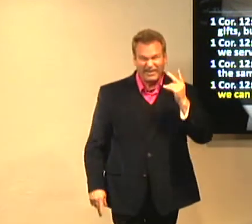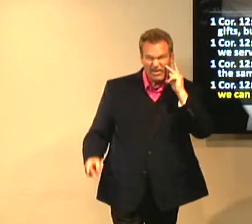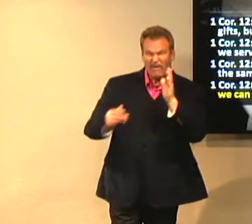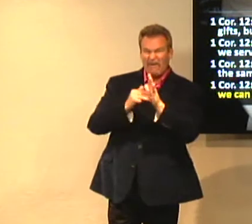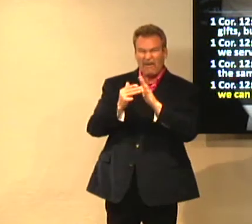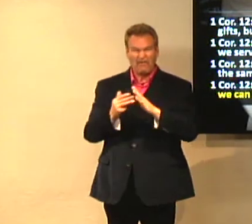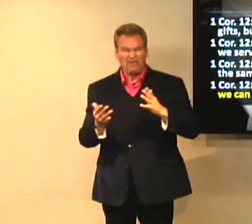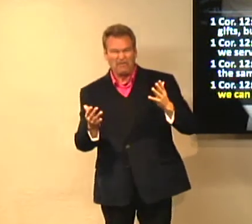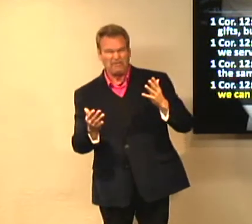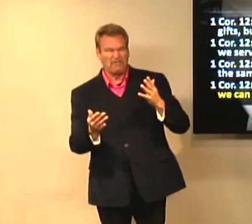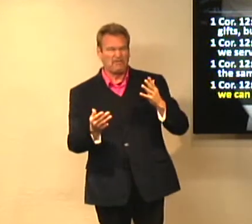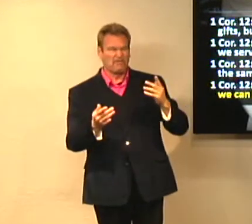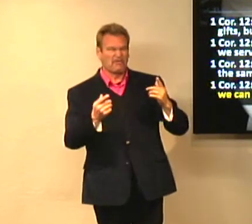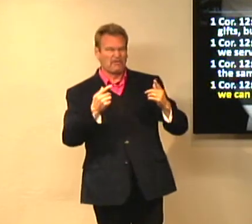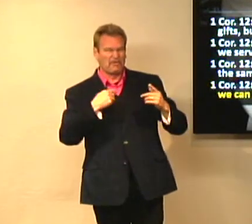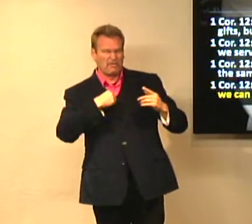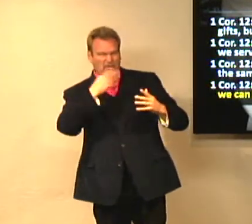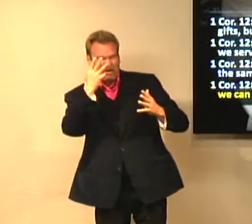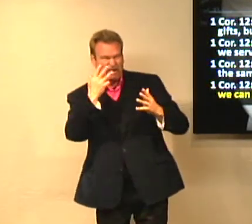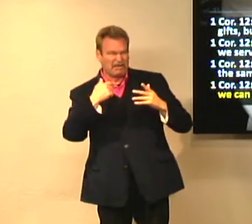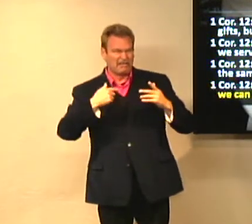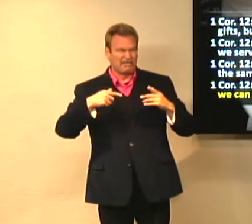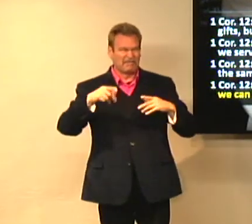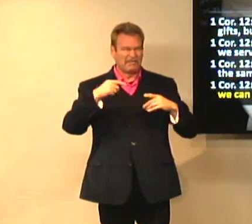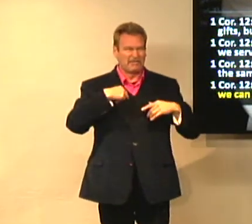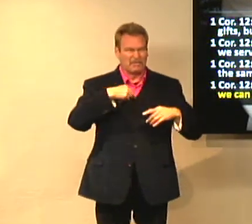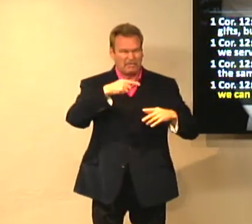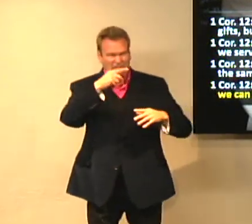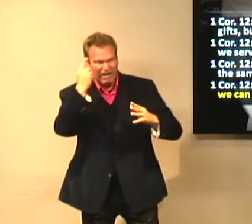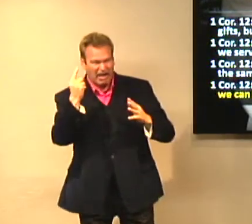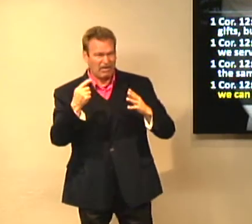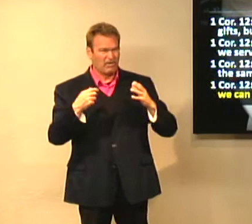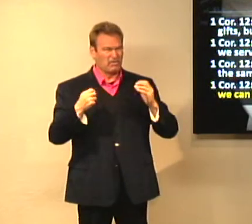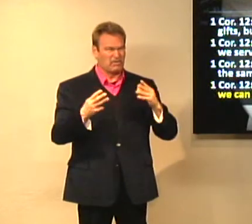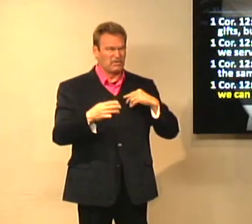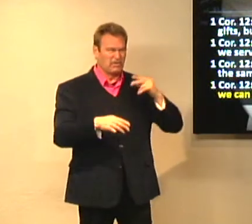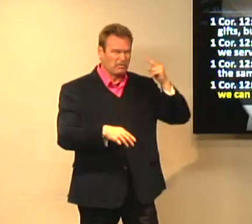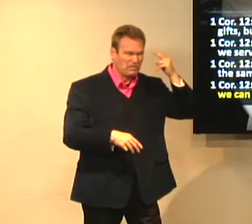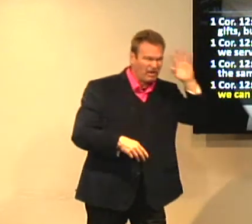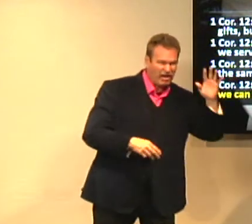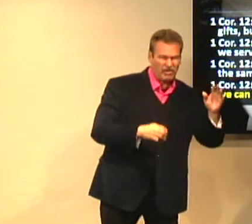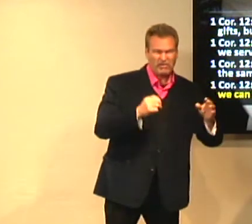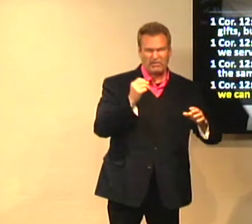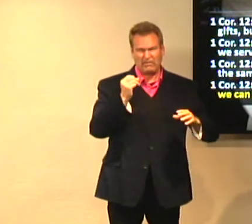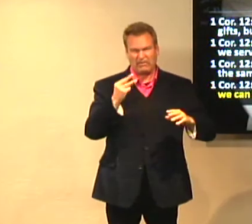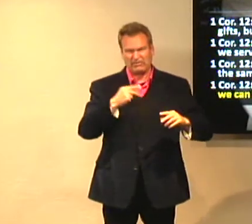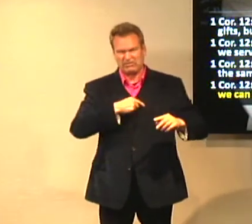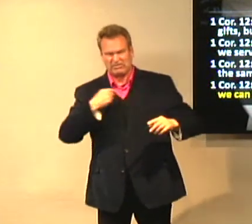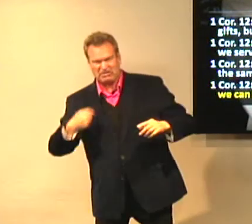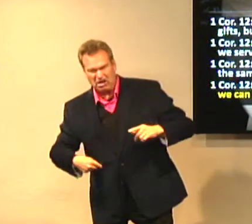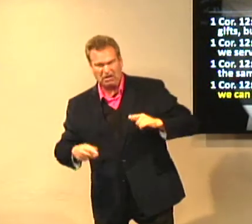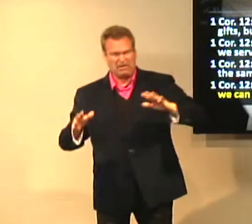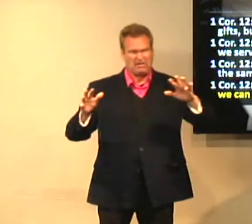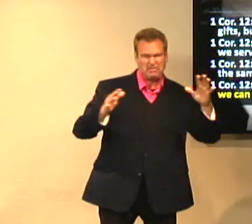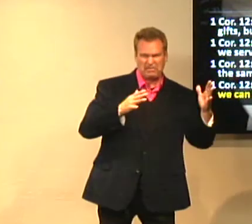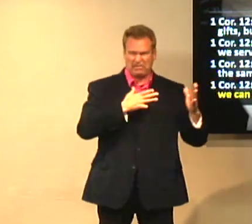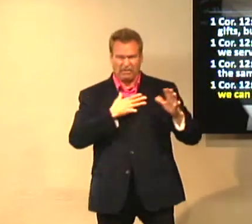to come together as one with Christ. You know, often some people say, oh no, white or black or Chinese